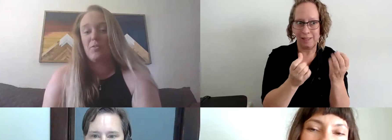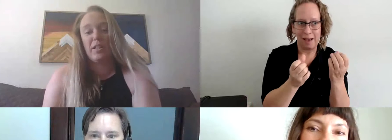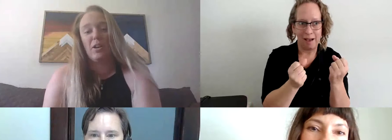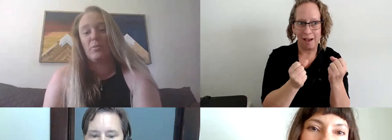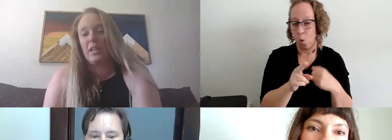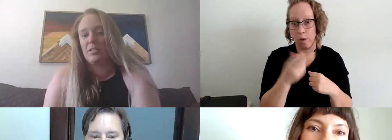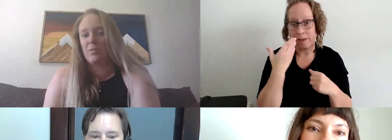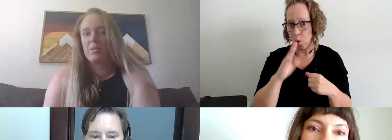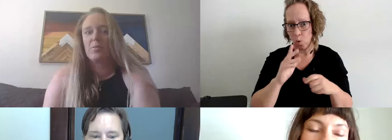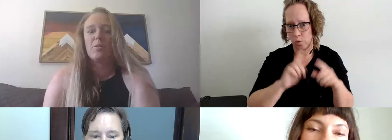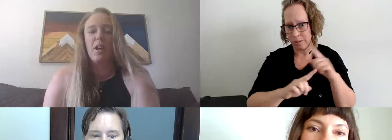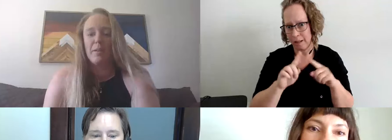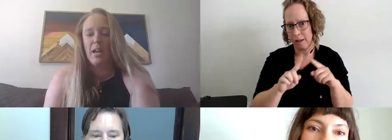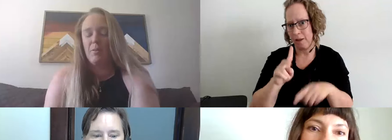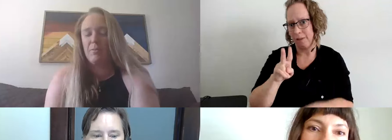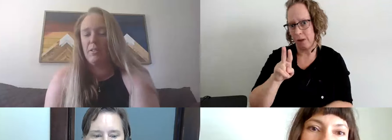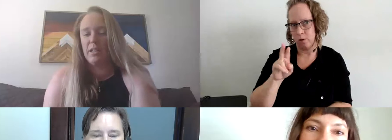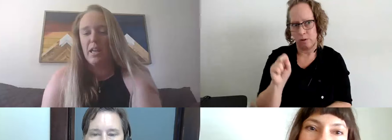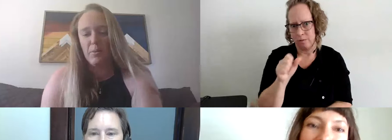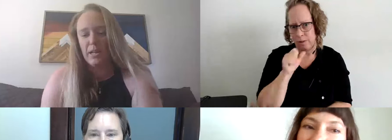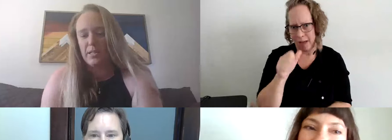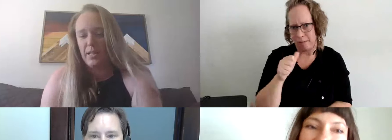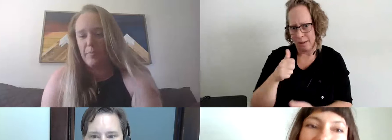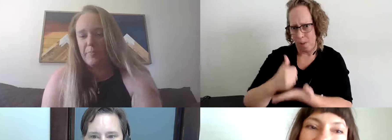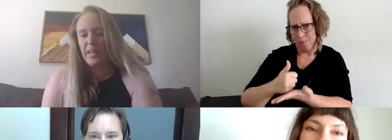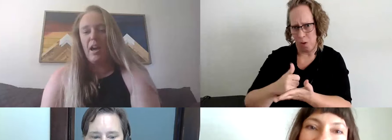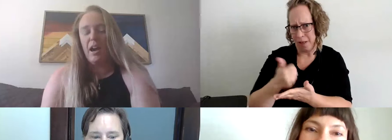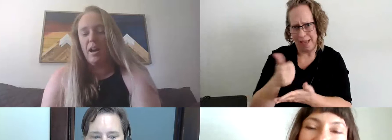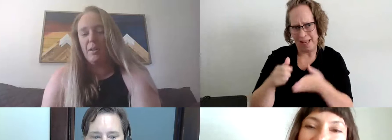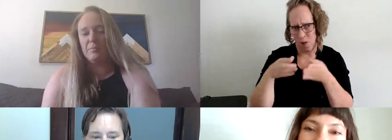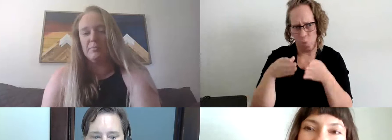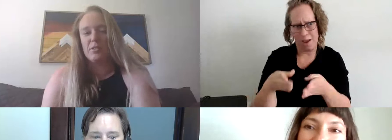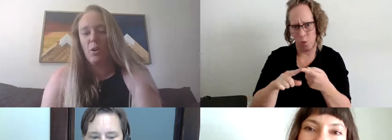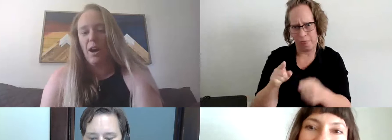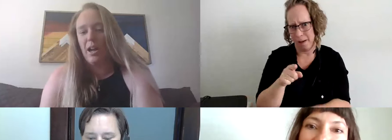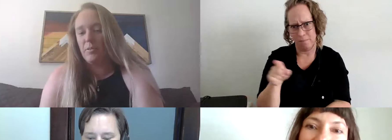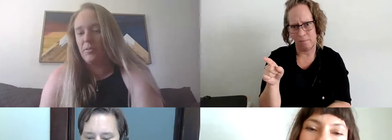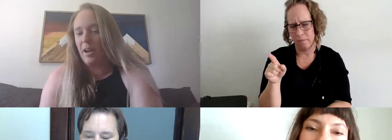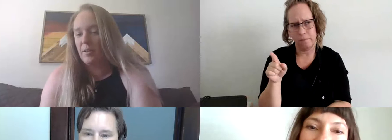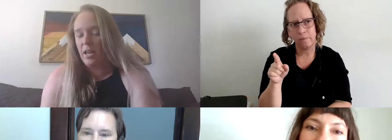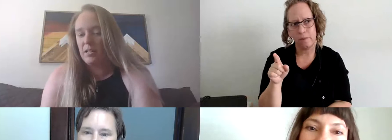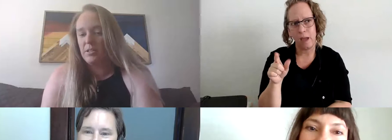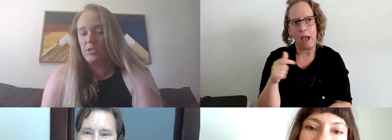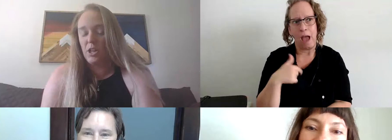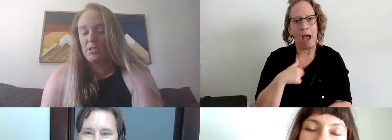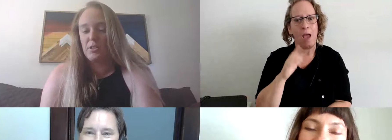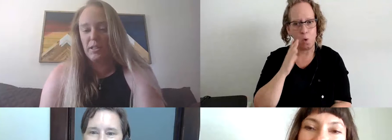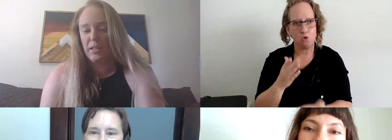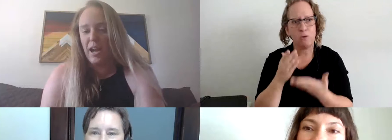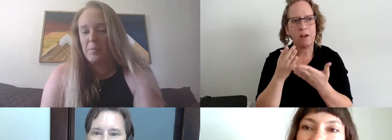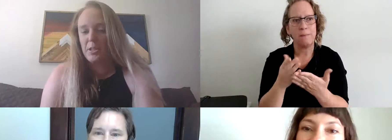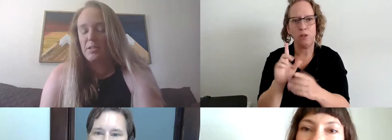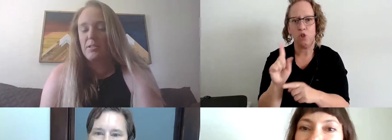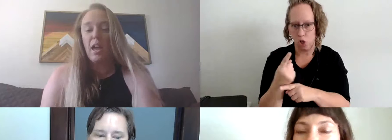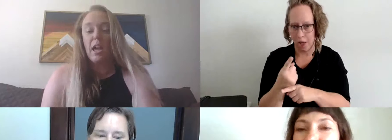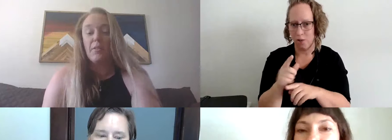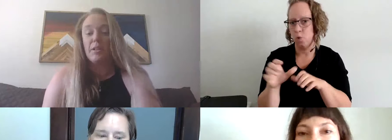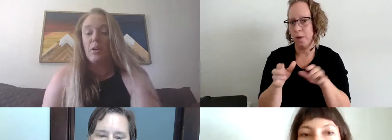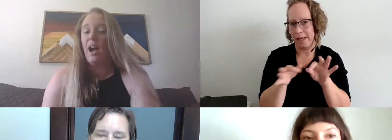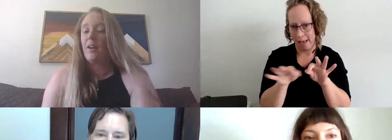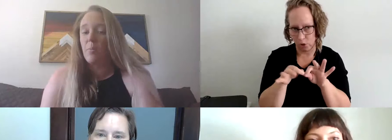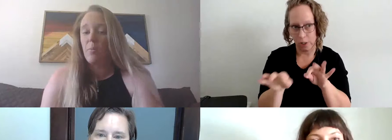sign language, video relay service will not be helpful in any way to them. So I would recommend just doing the